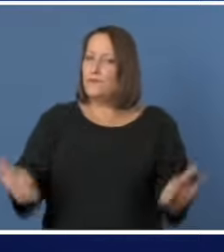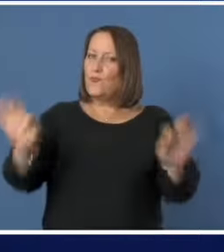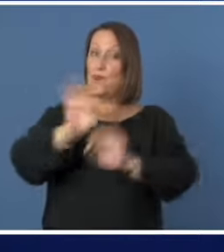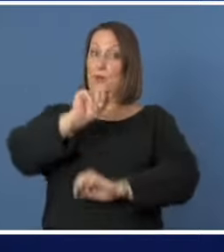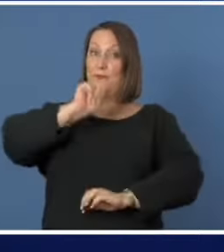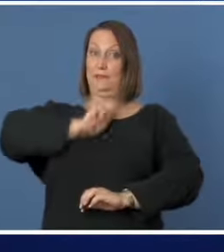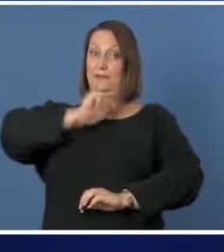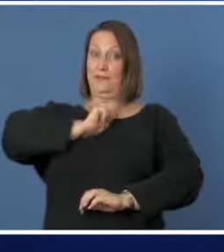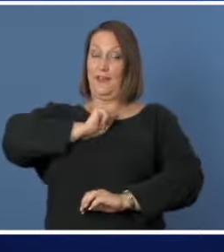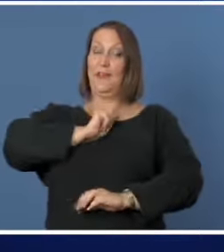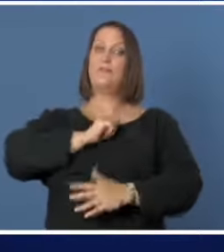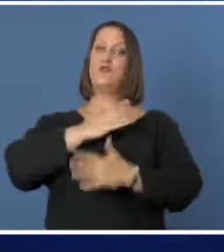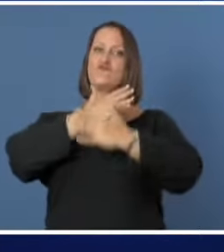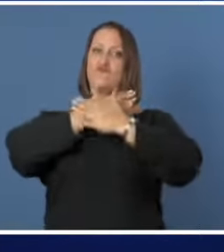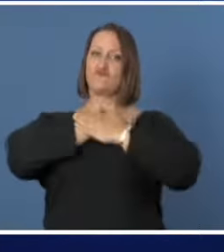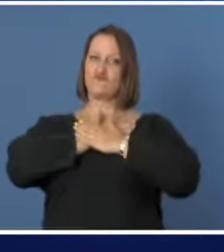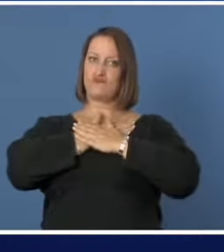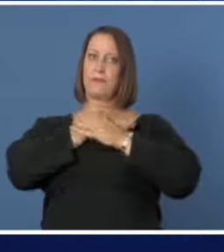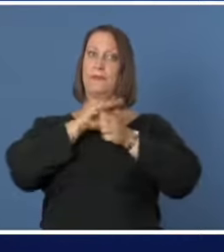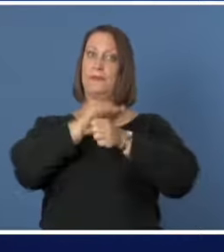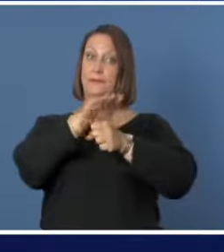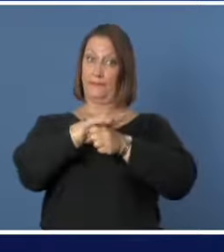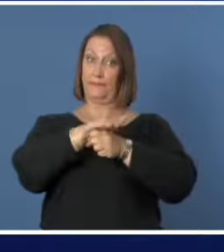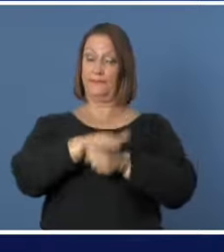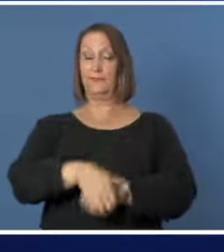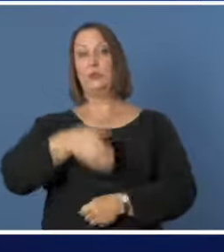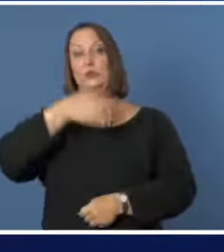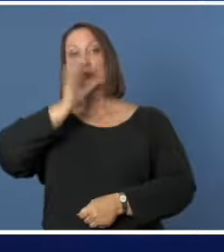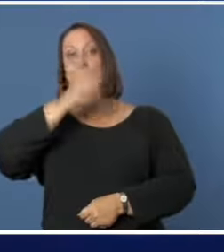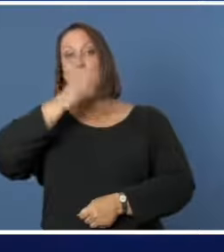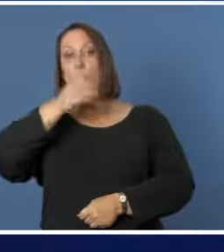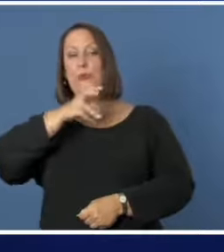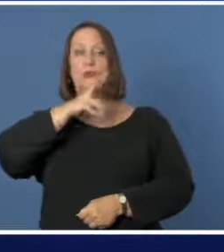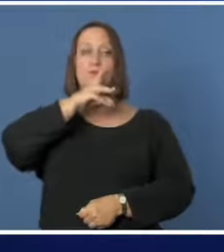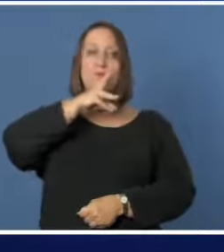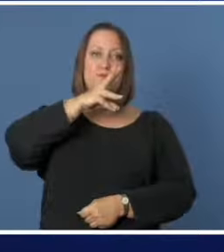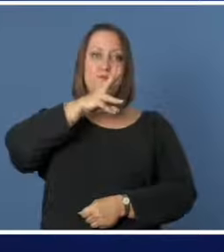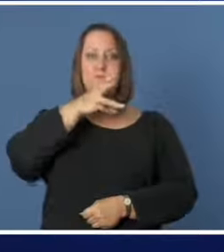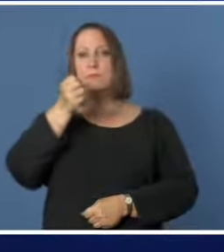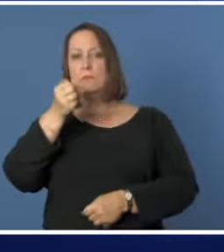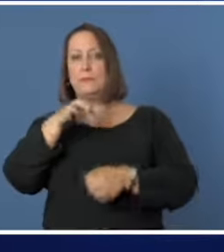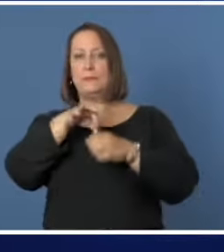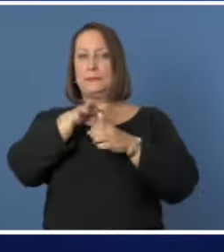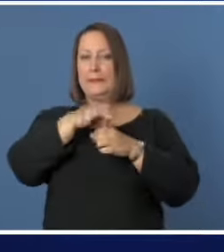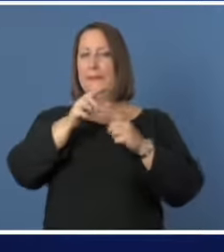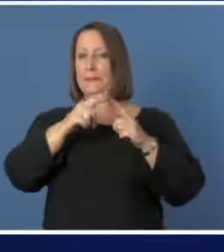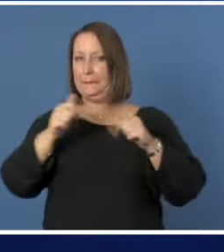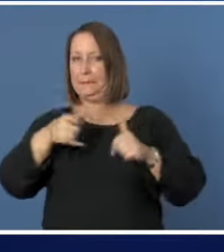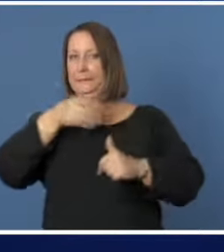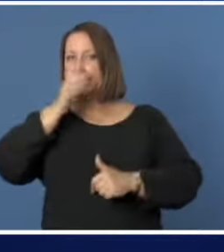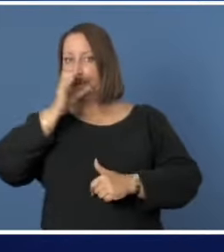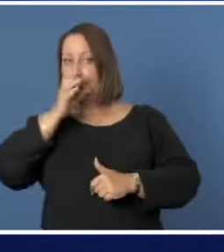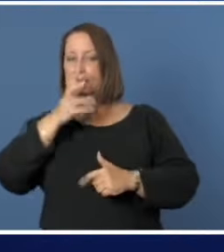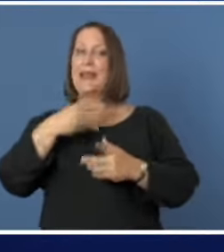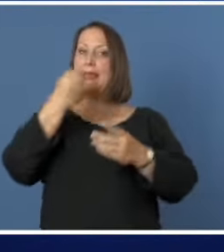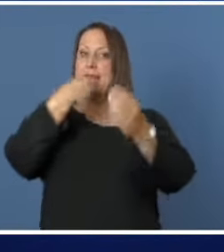Get plenty of rest, drink lots of liquids, and maintain a healthy diet.